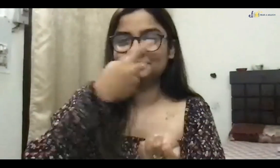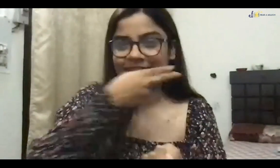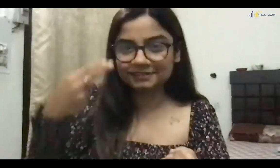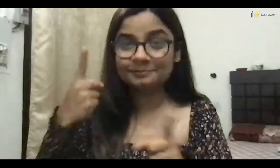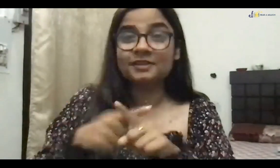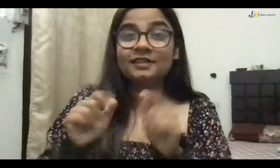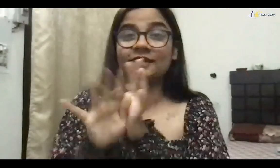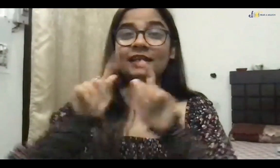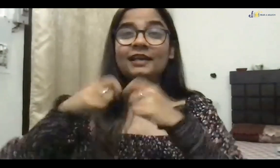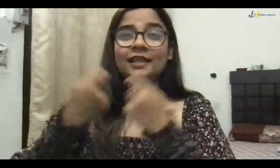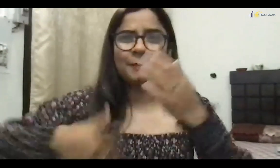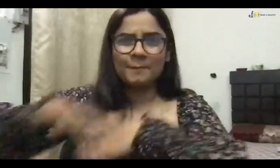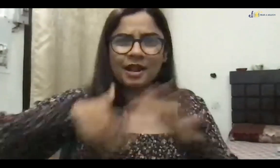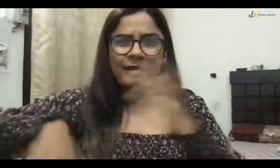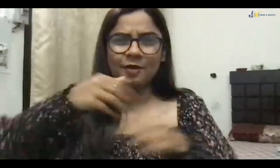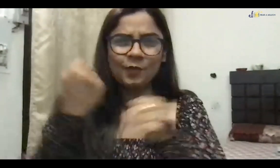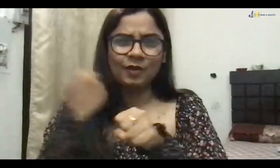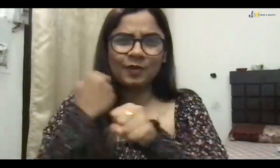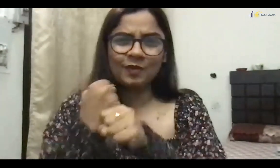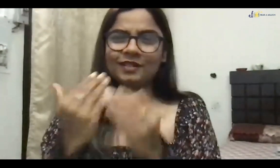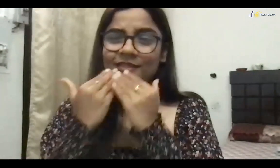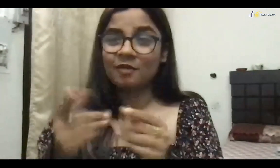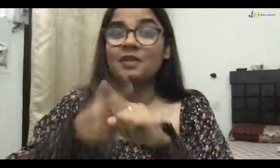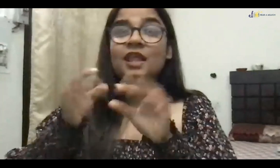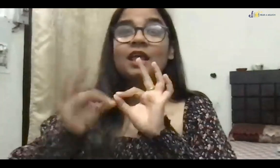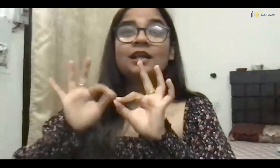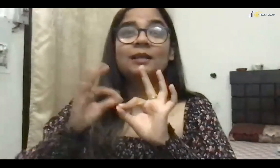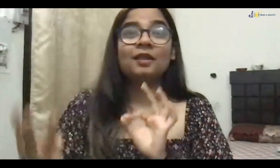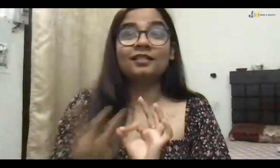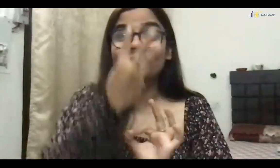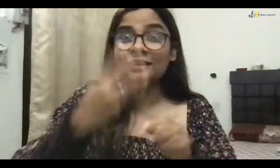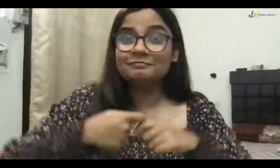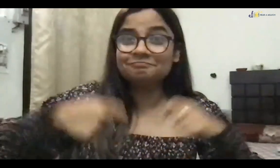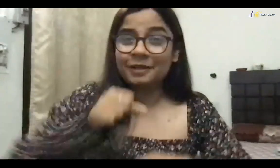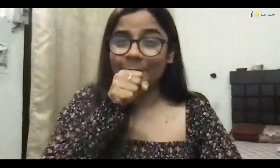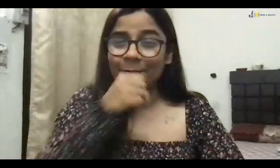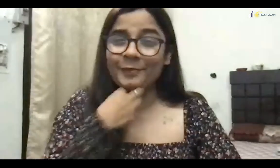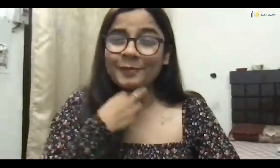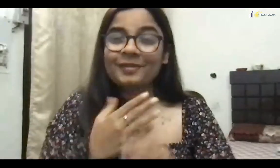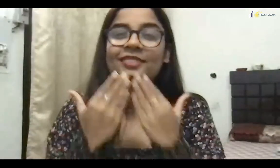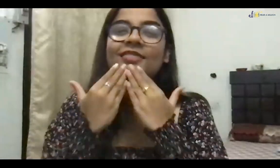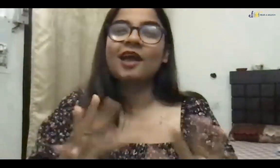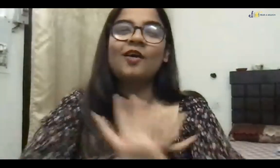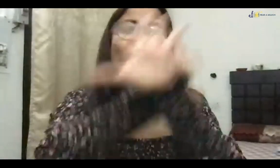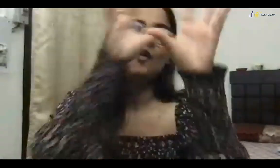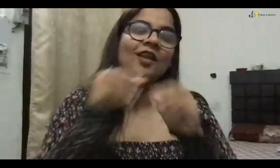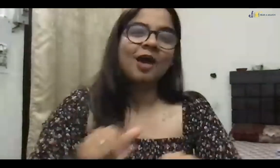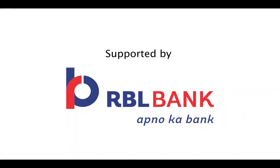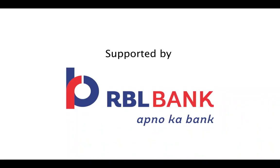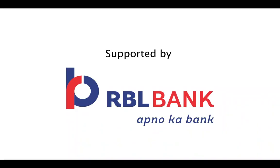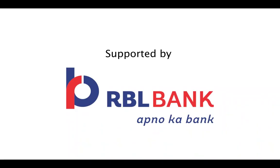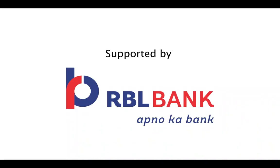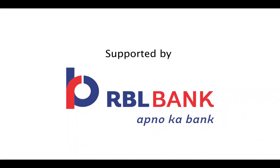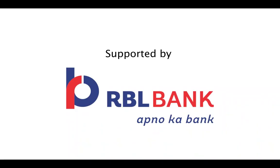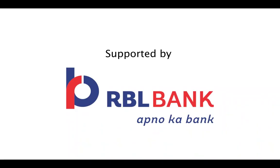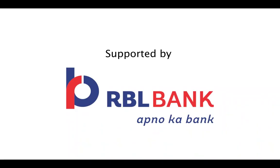panelists and also the MC Million team. Thank you interpreters for voicing.